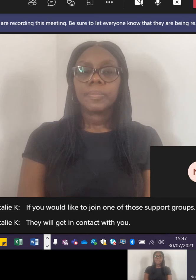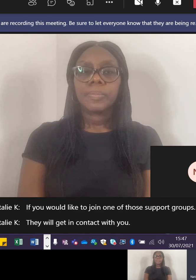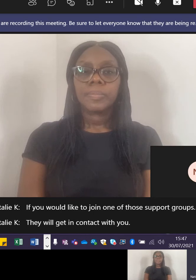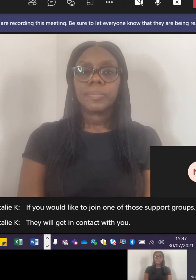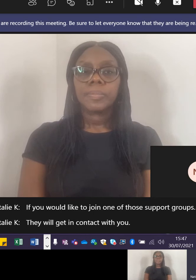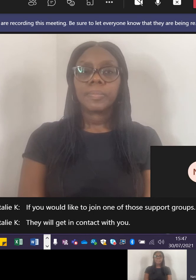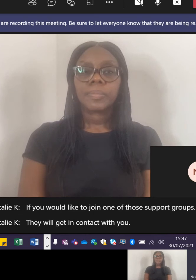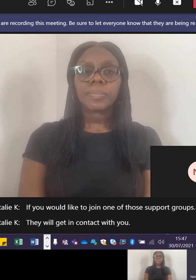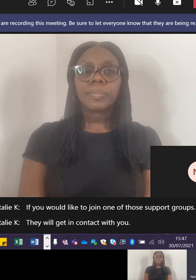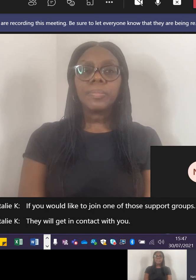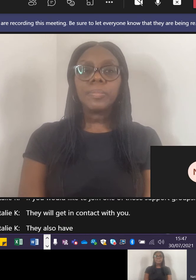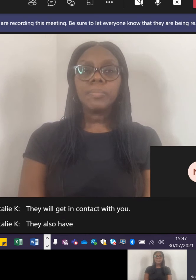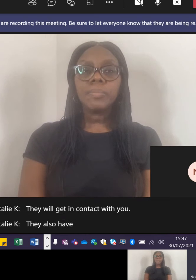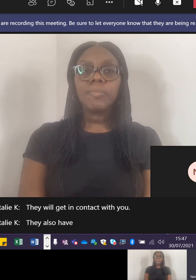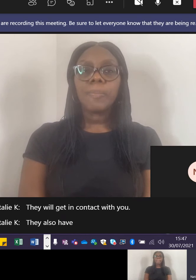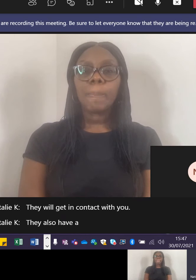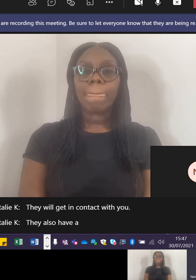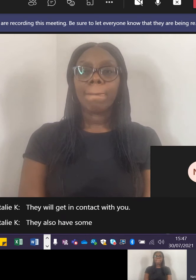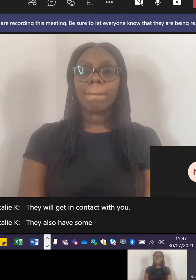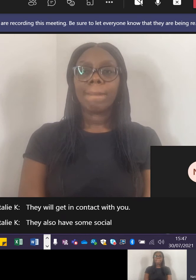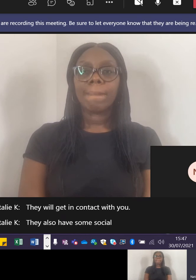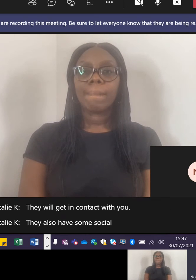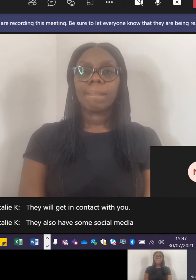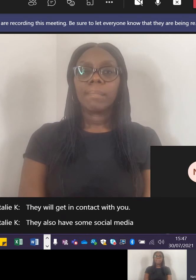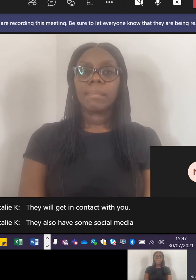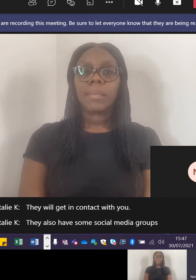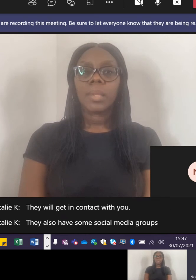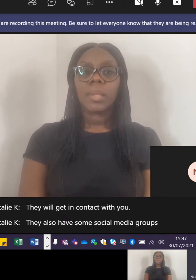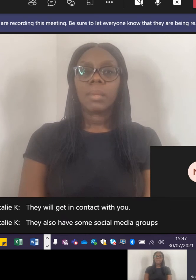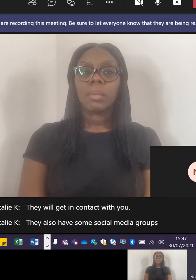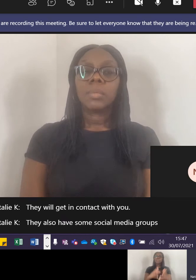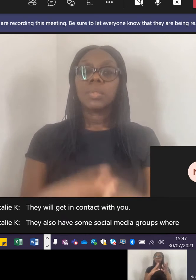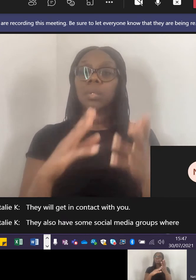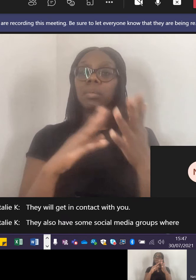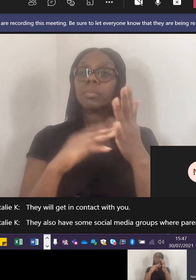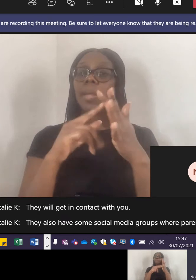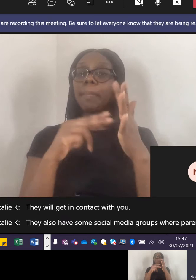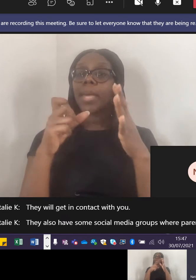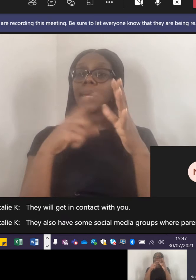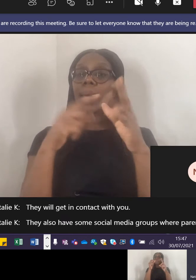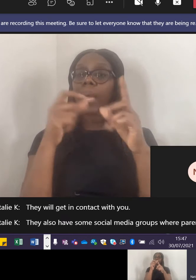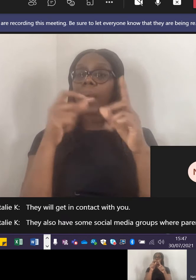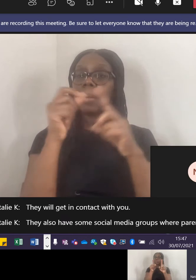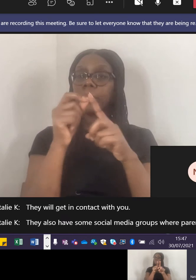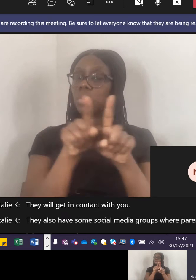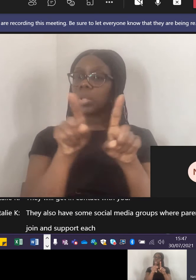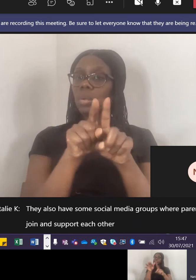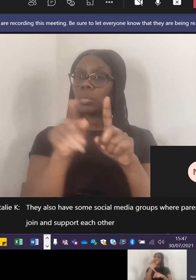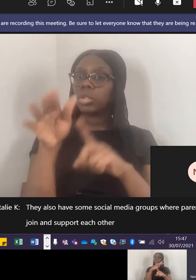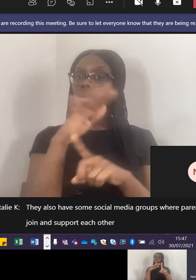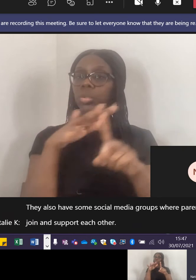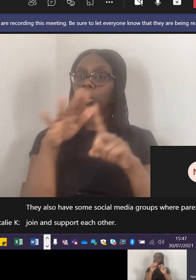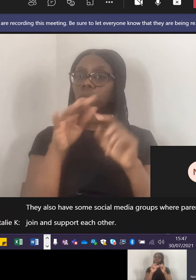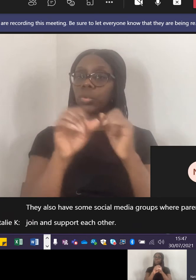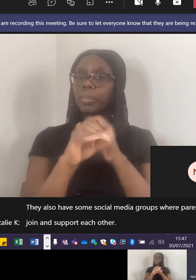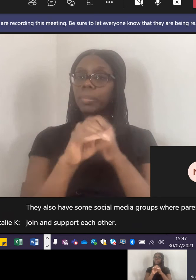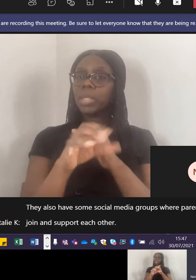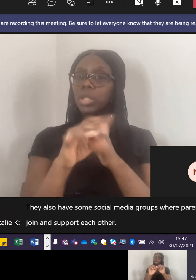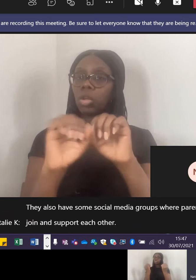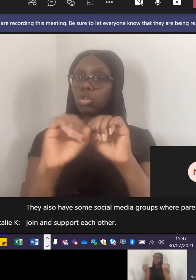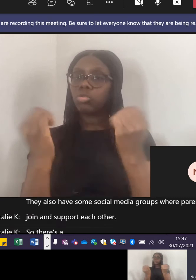They also have some social media groups where parents can join and support each other. So